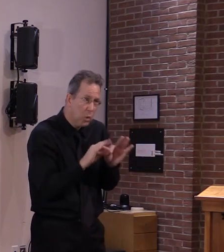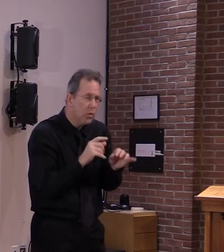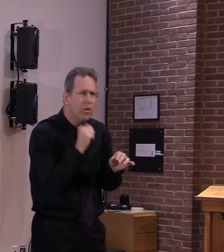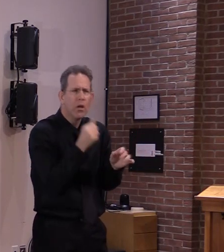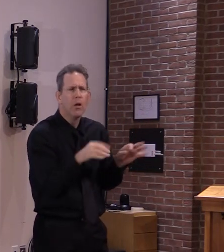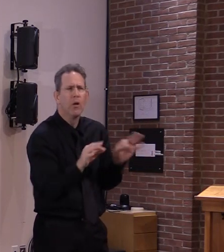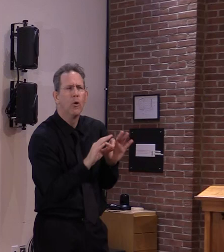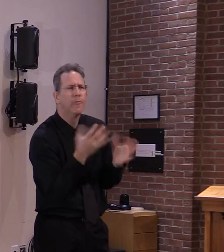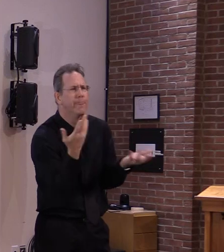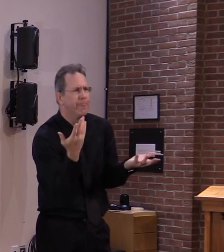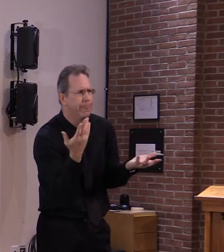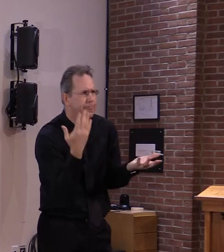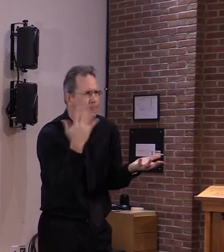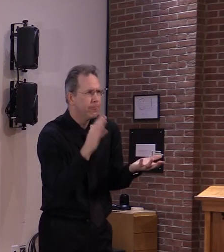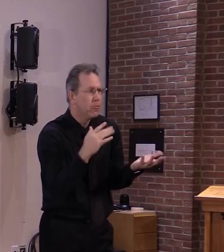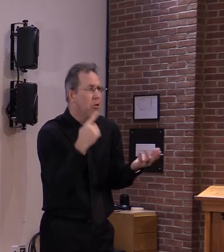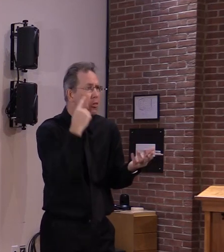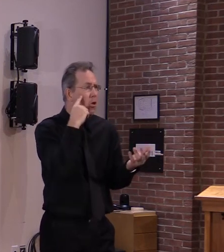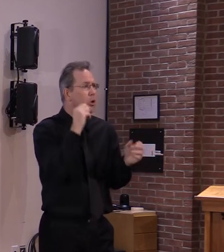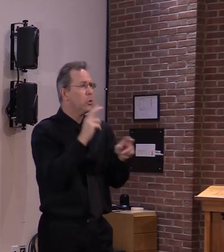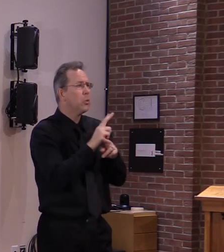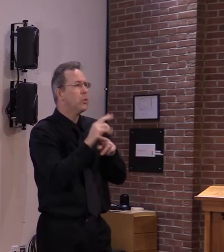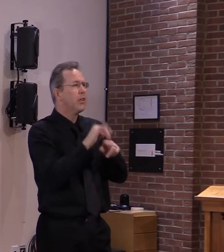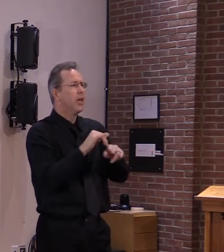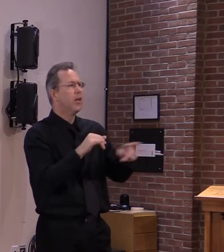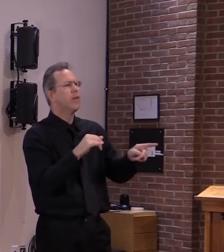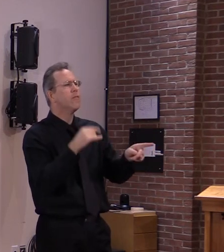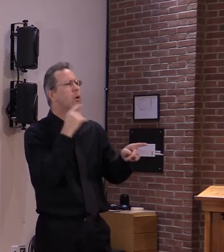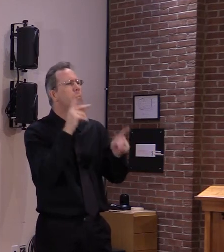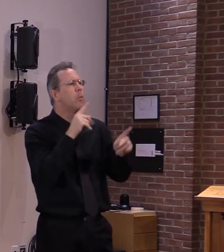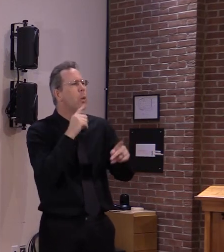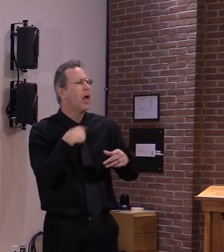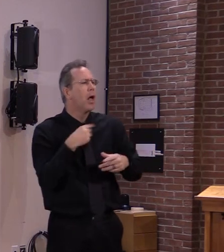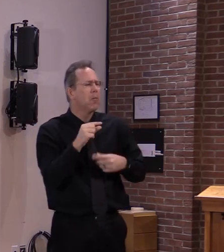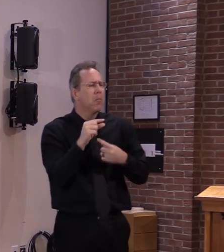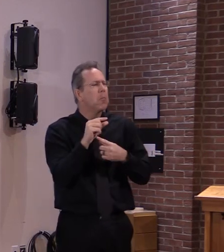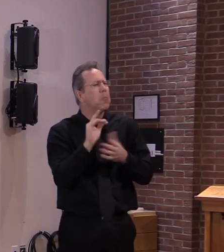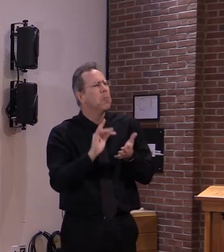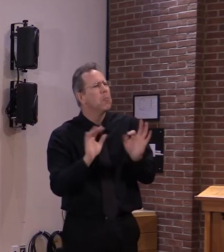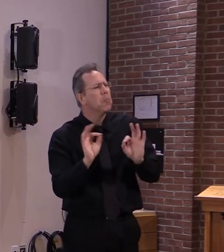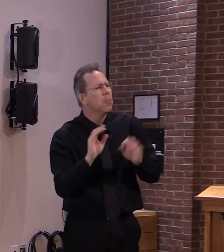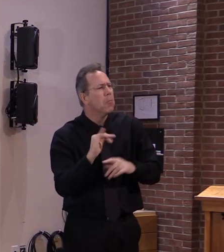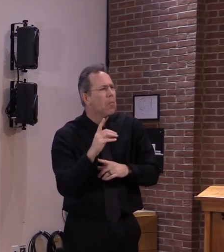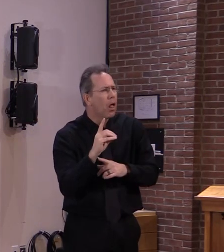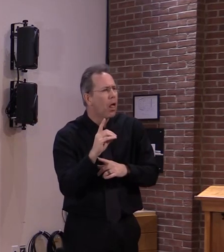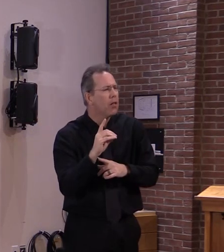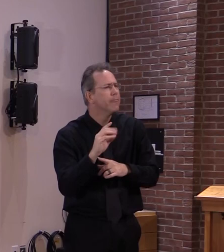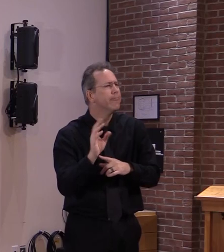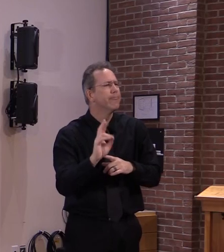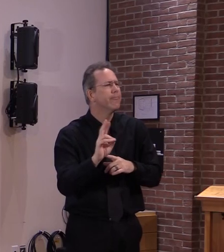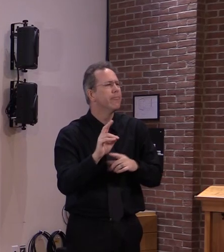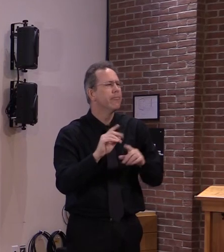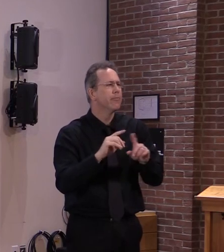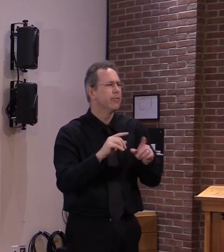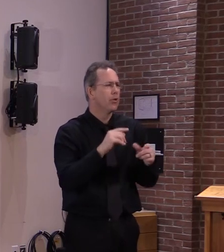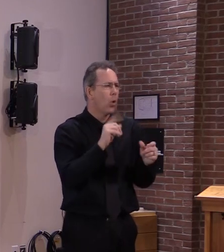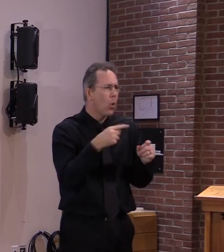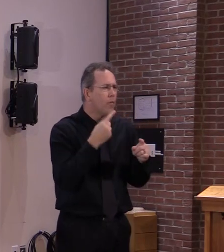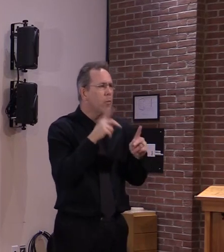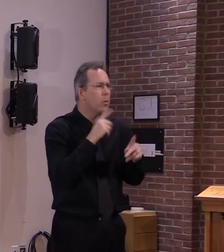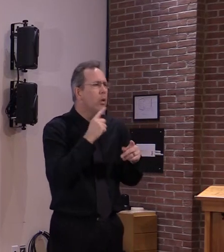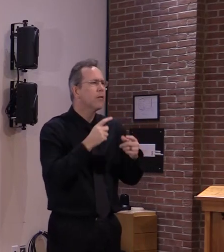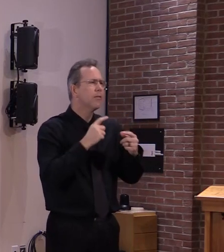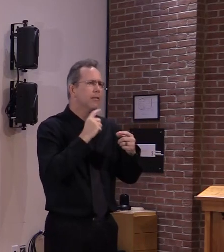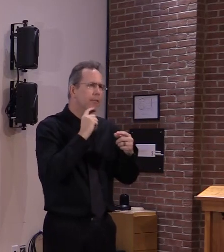to moderate COVID from needing hospitalization, and that it should only be used in a research trial. The Infectious